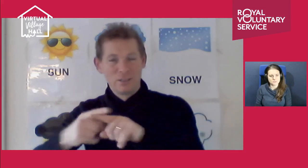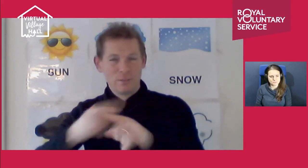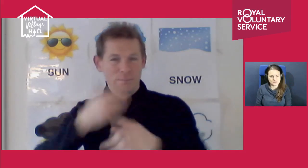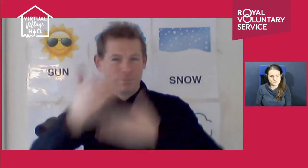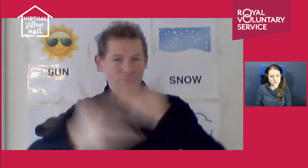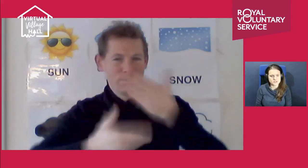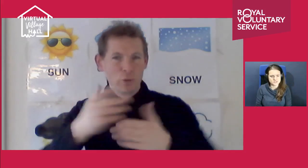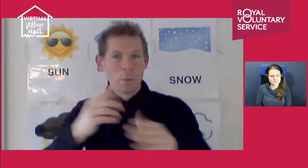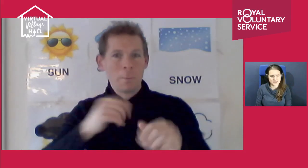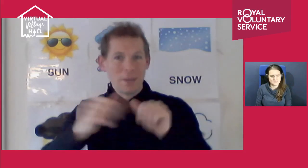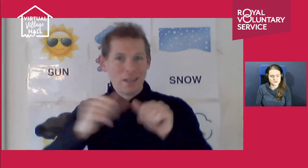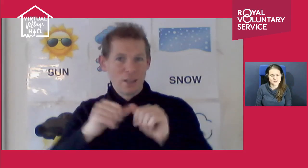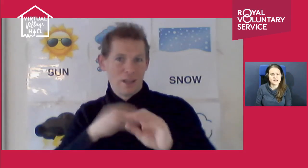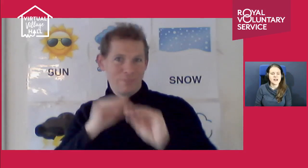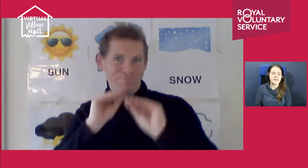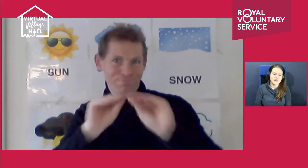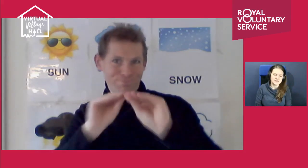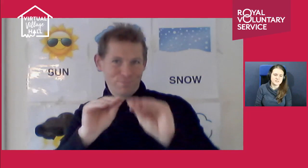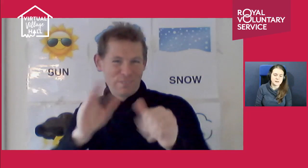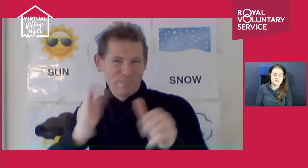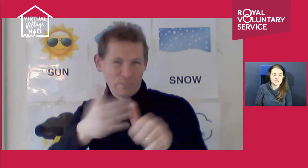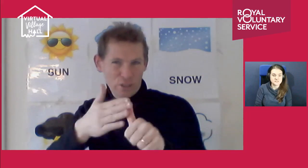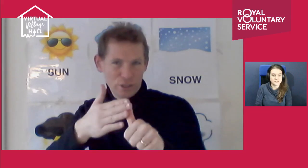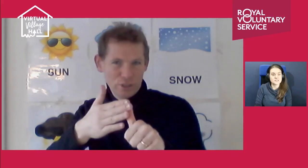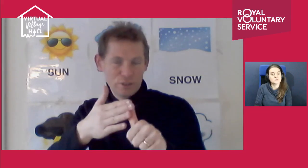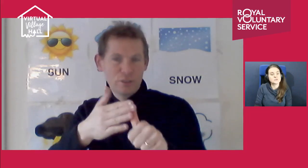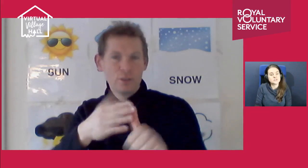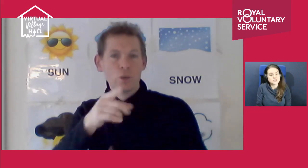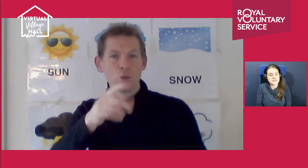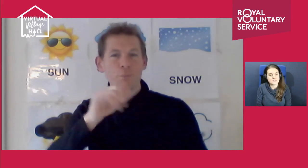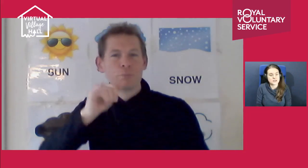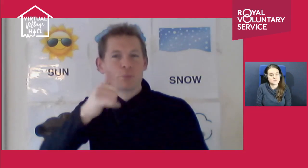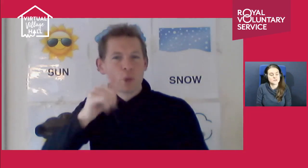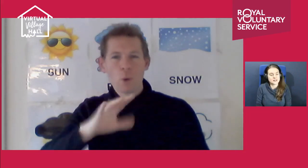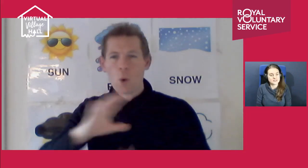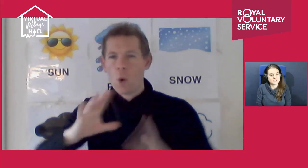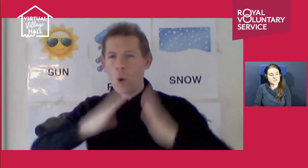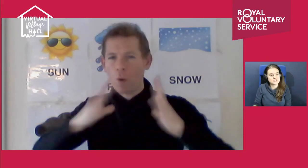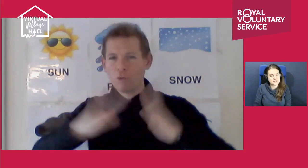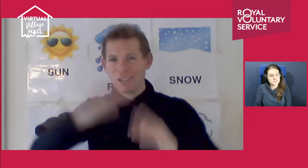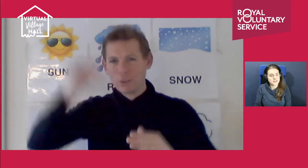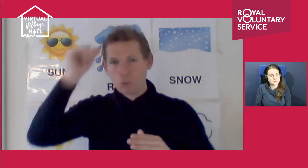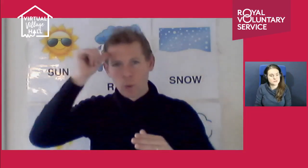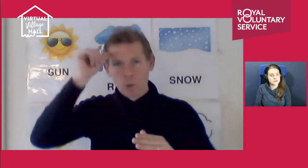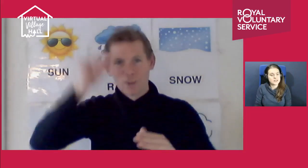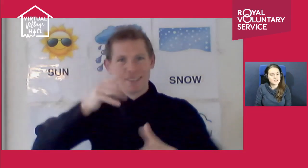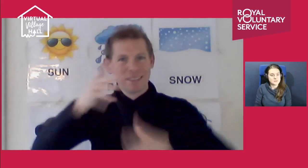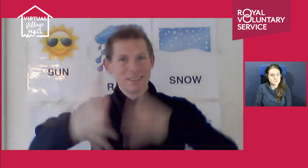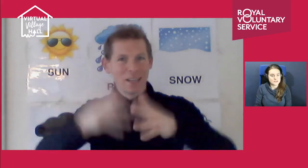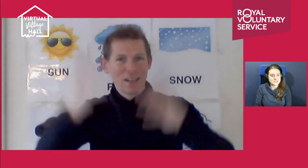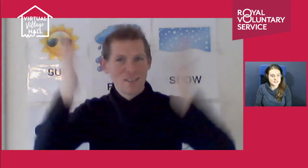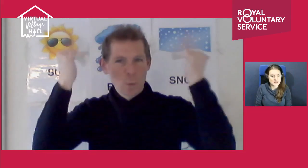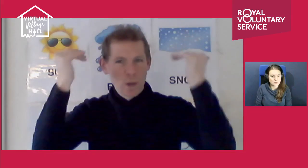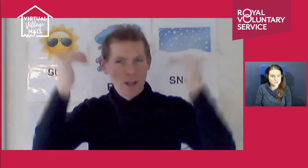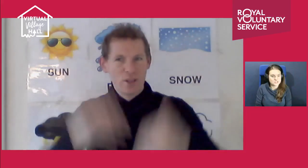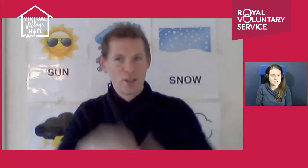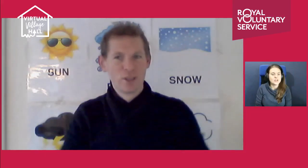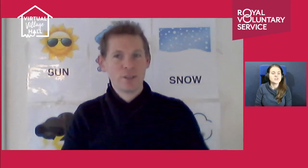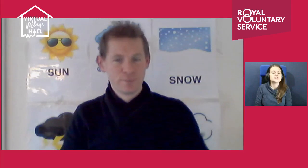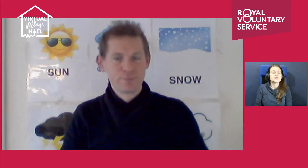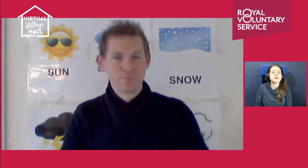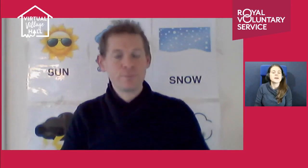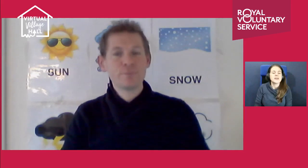basic building blocks of the vocabulary. And then I'll explain the difference between using that vocabulary in English and using the vocabulary in British Sign